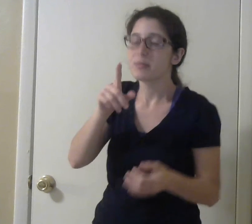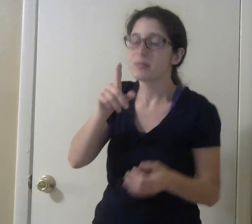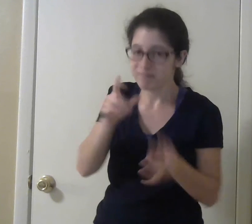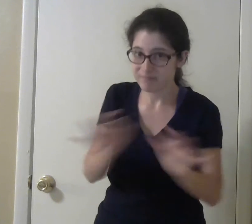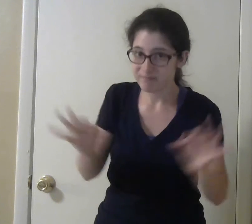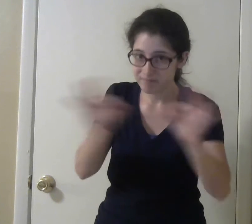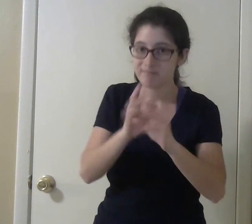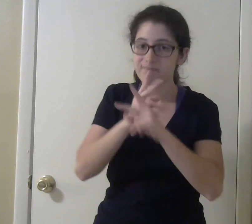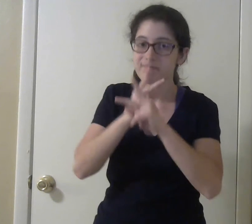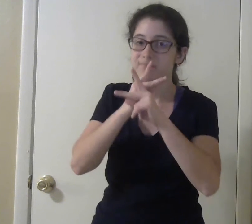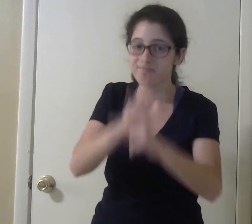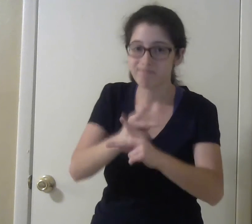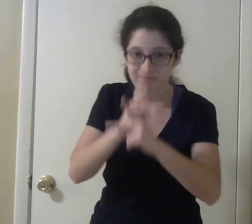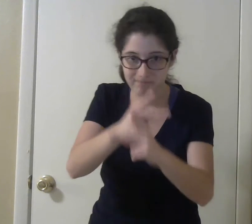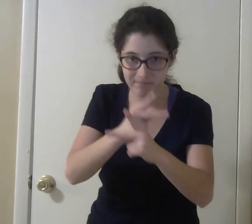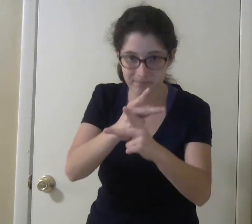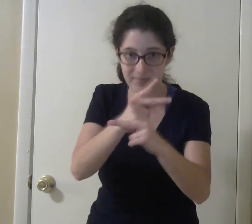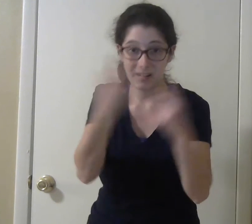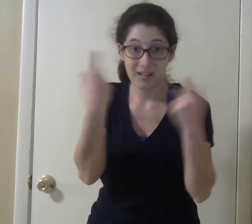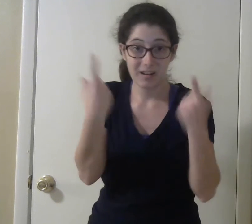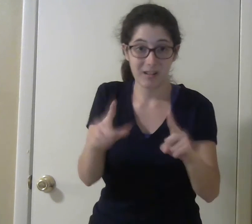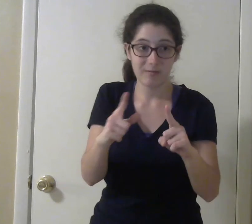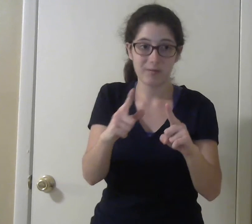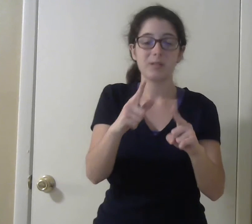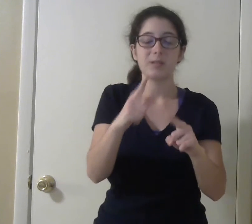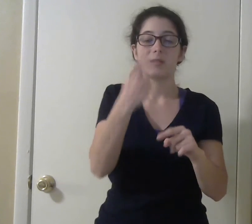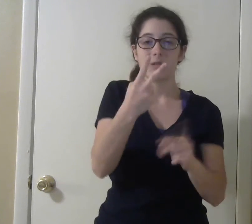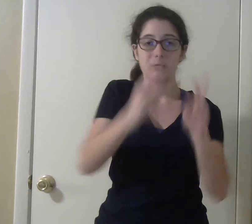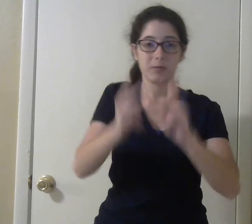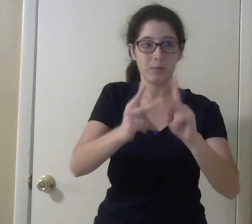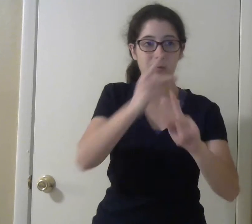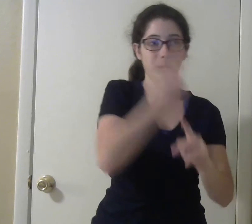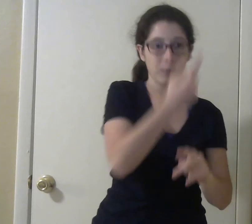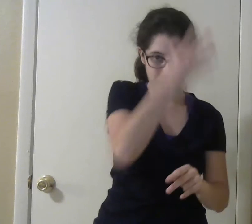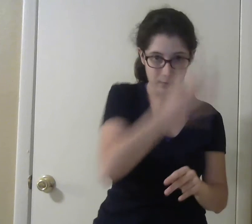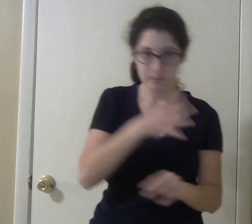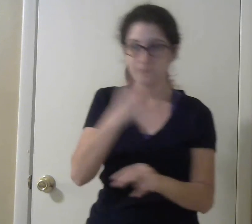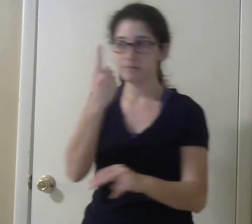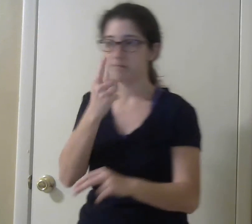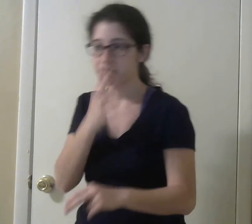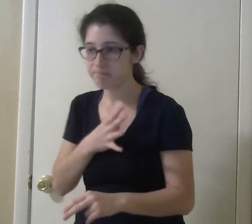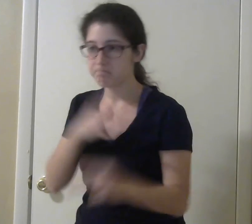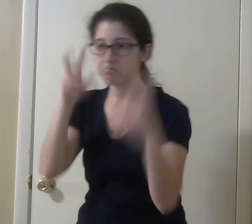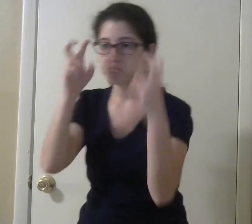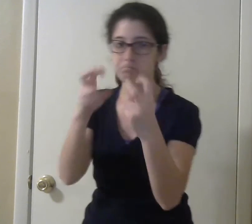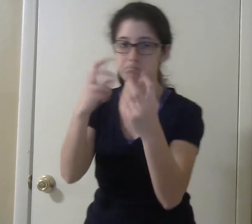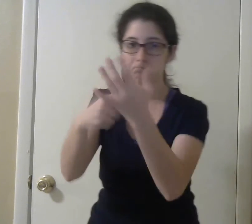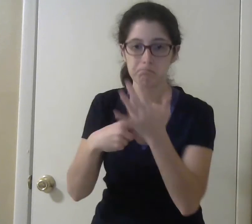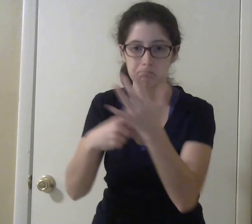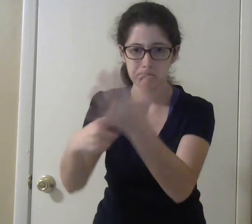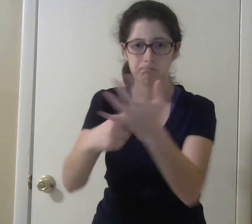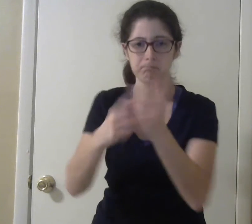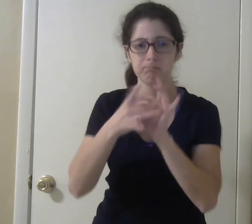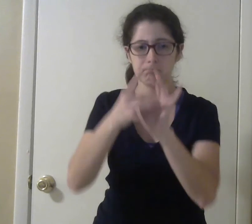woman spend time together, more can happen than evangelism of a more personal, intimate, romantic